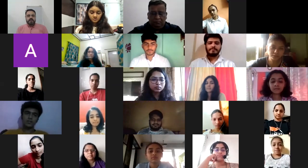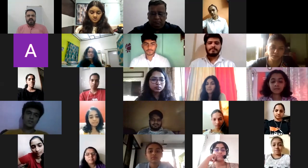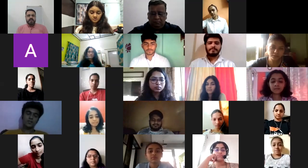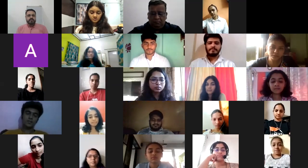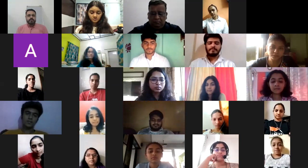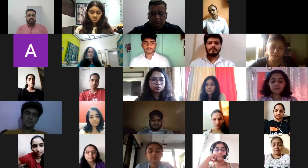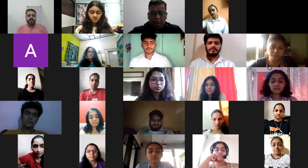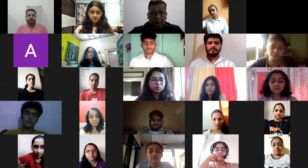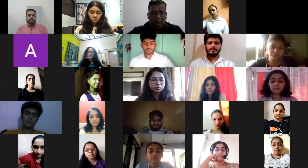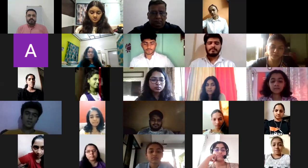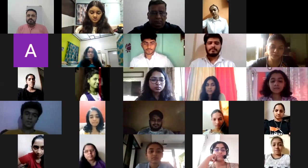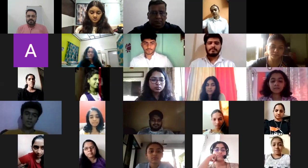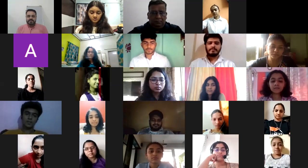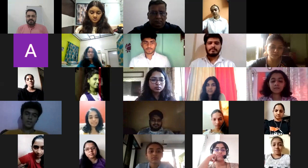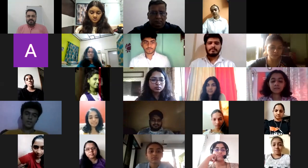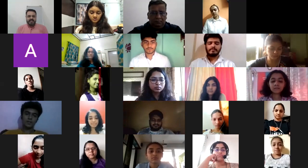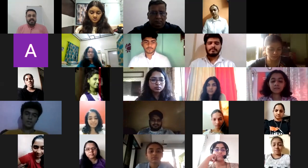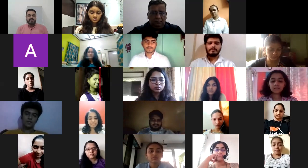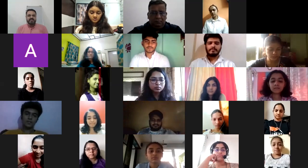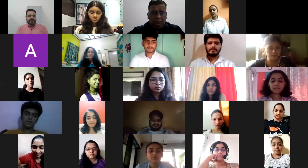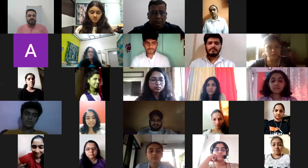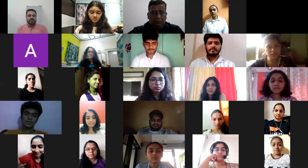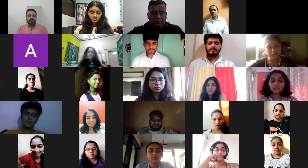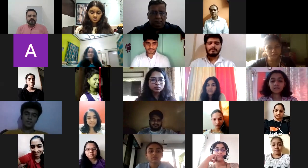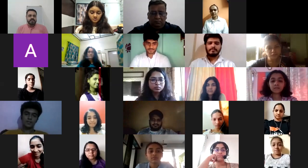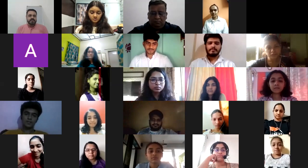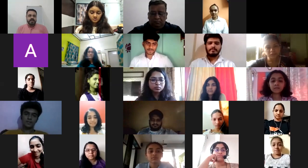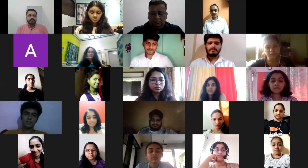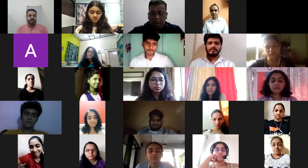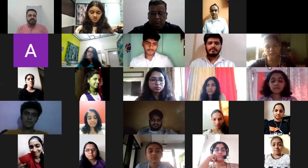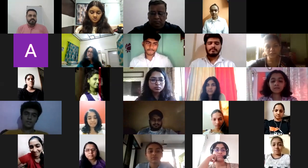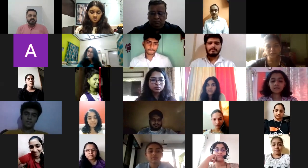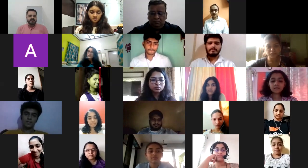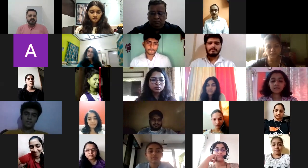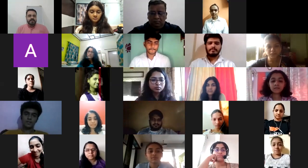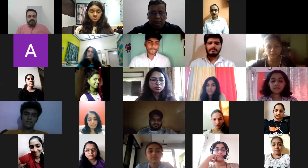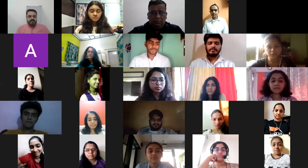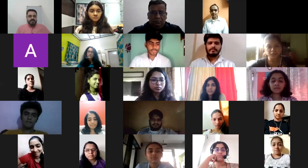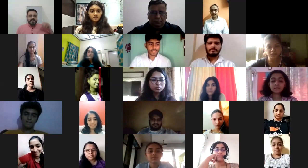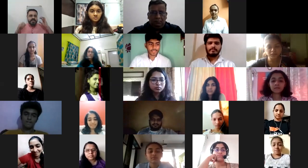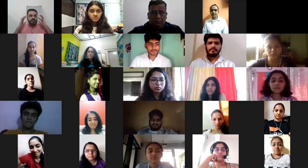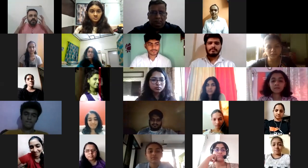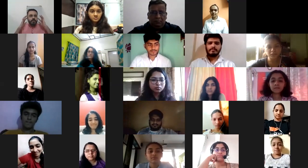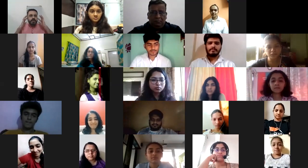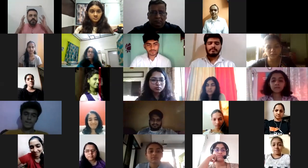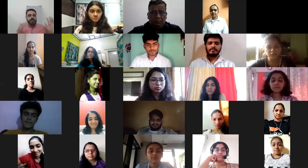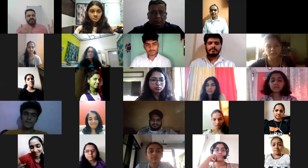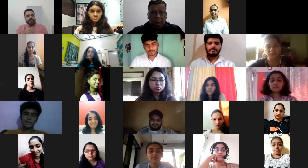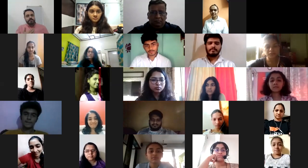learned a few very new words. Can anyone, you know, unmute themselves and share, you know, what new word that you came across